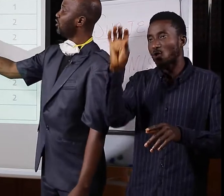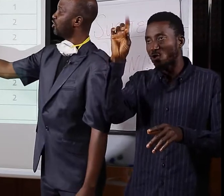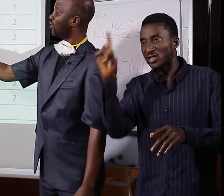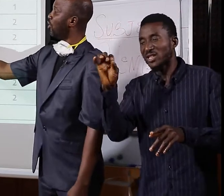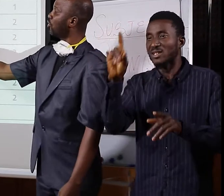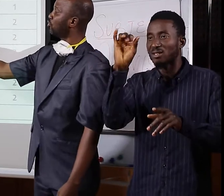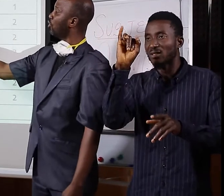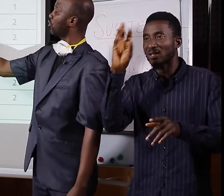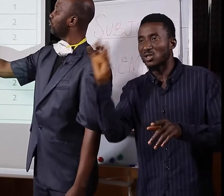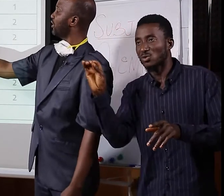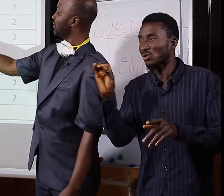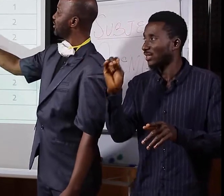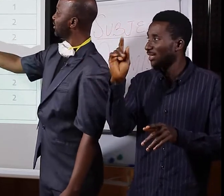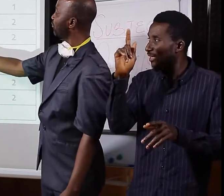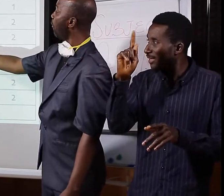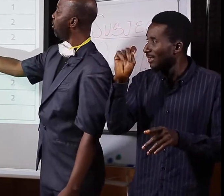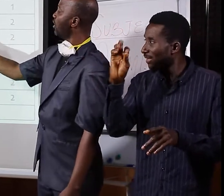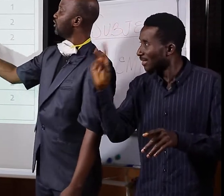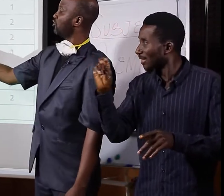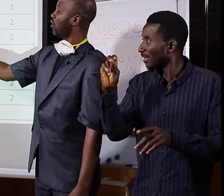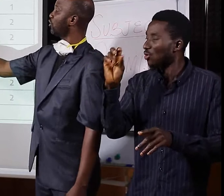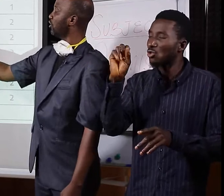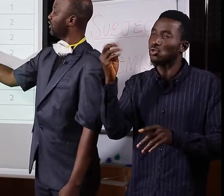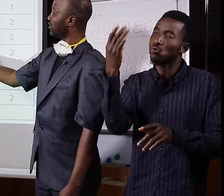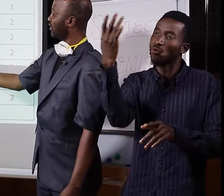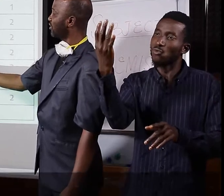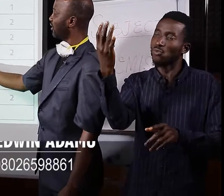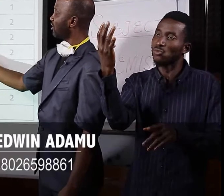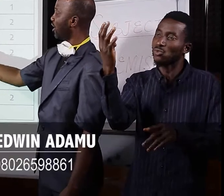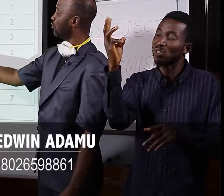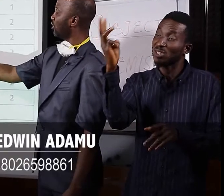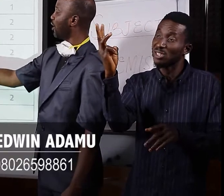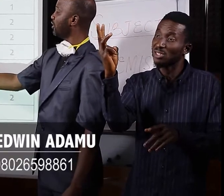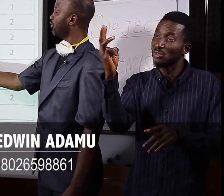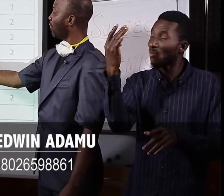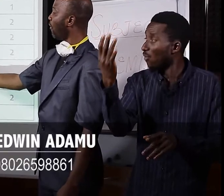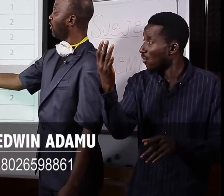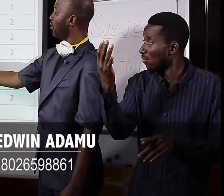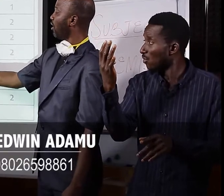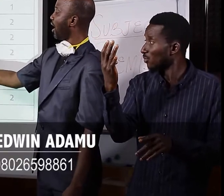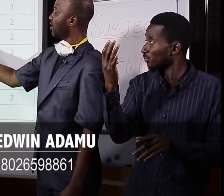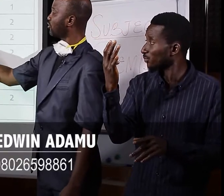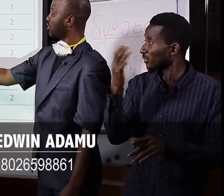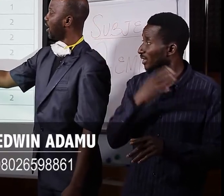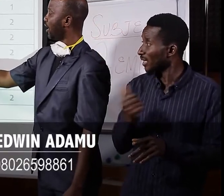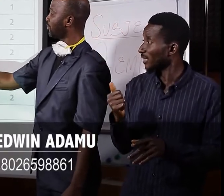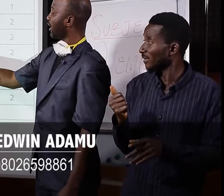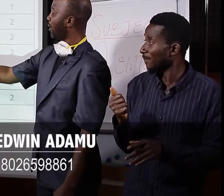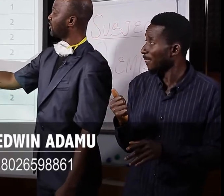ion, tetraoxosulfate 4, tetraoxosulfate 6, trioxocarbonate 4, and